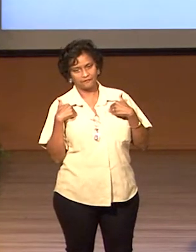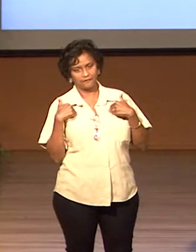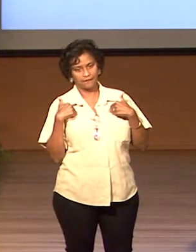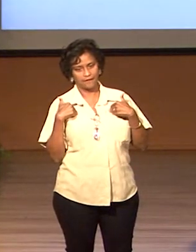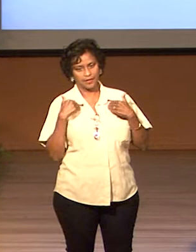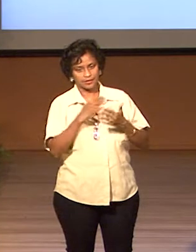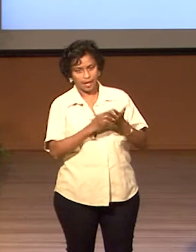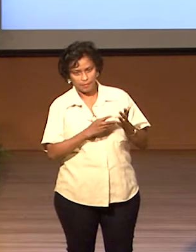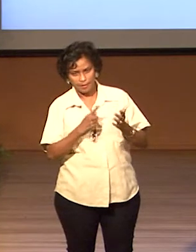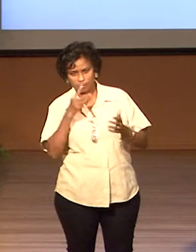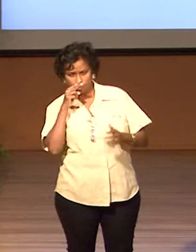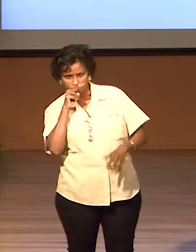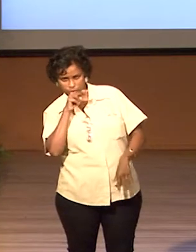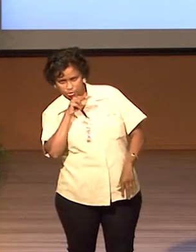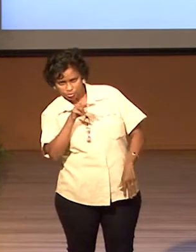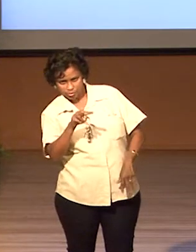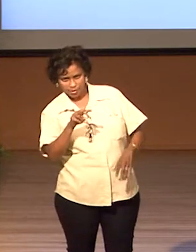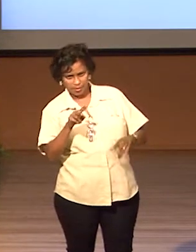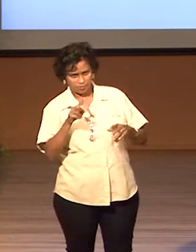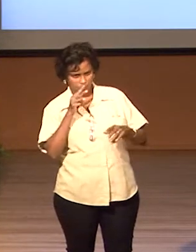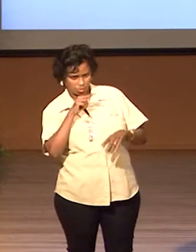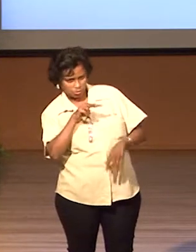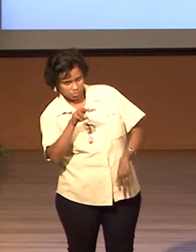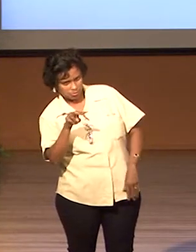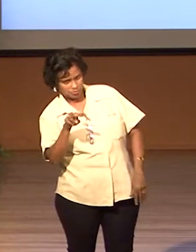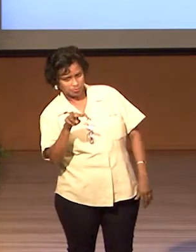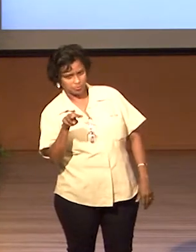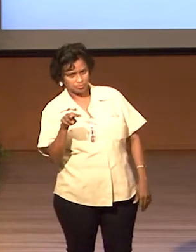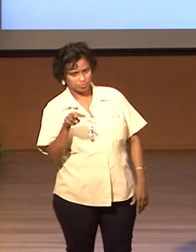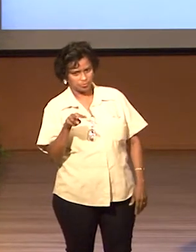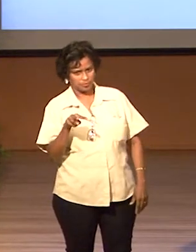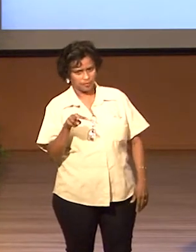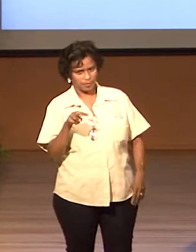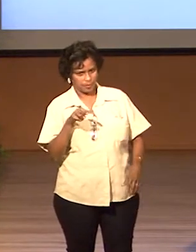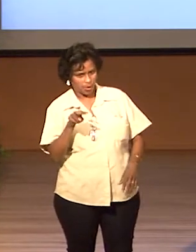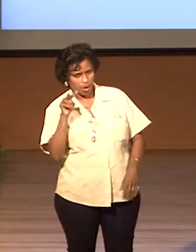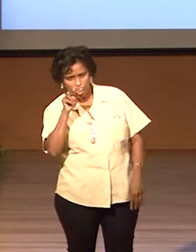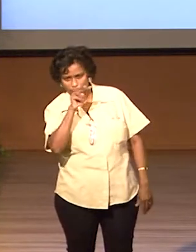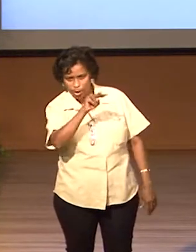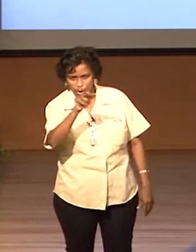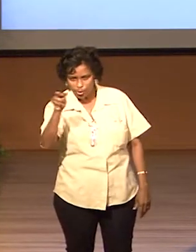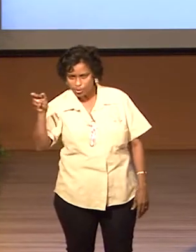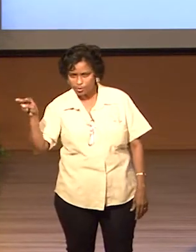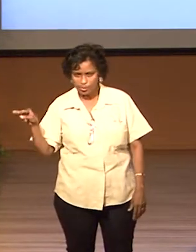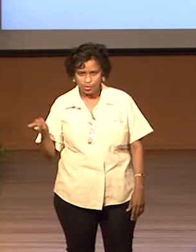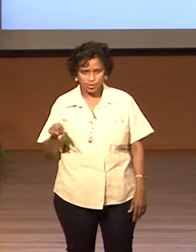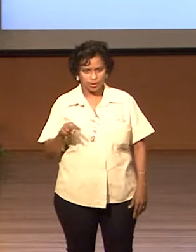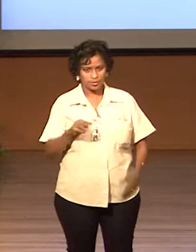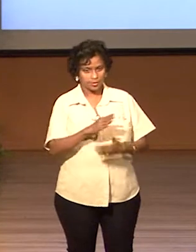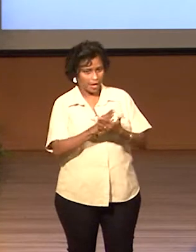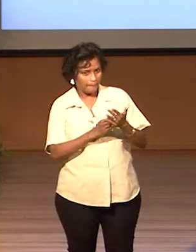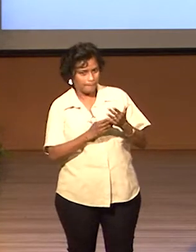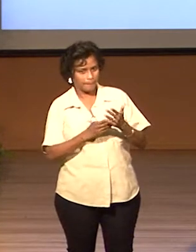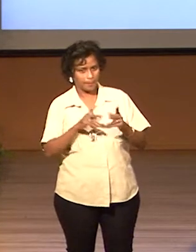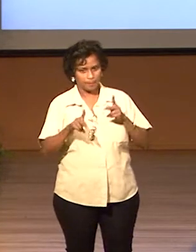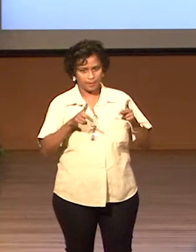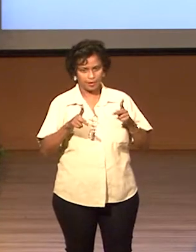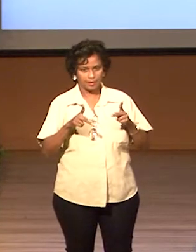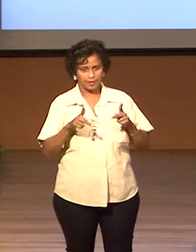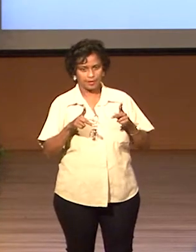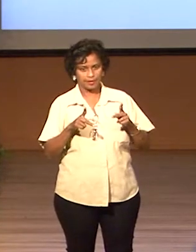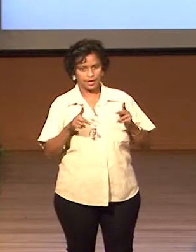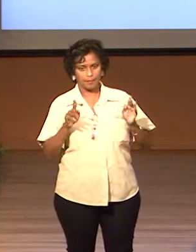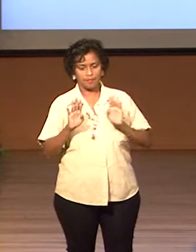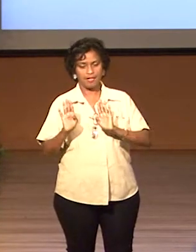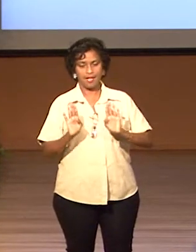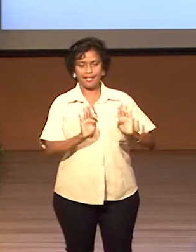that. And he suggested that people should ponder more on being nature rather than trying to have nature.